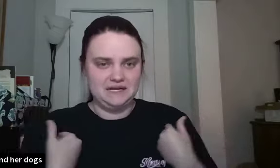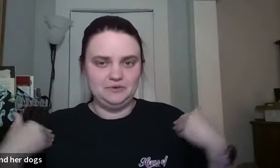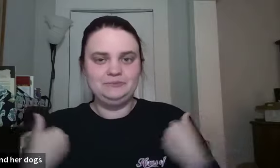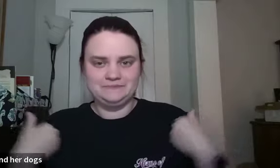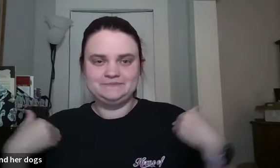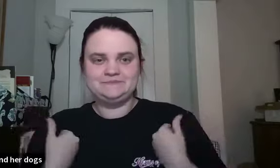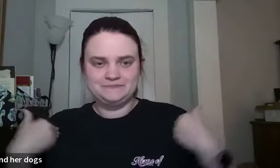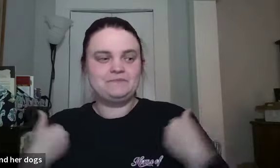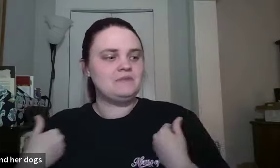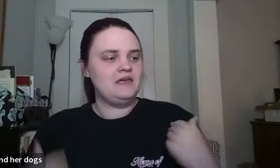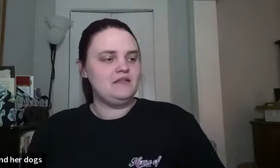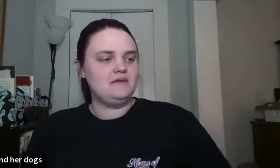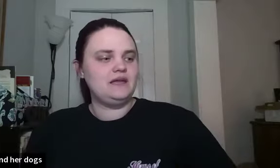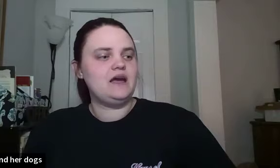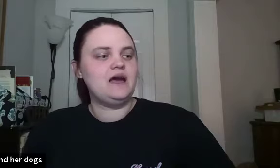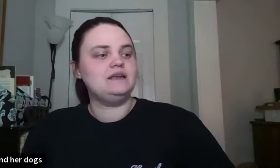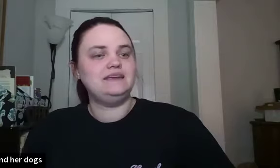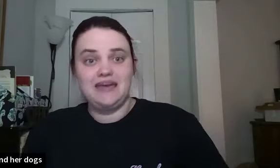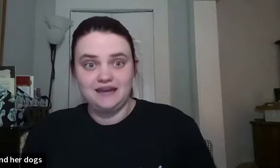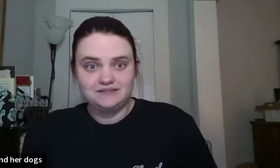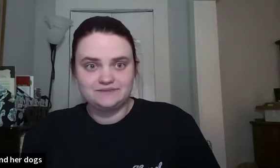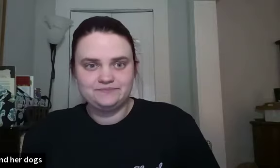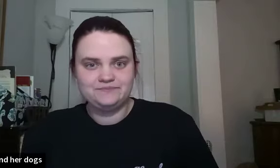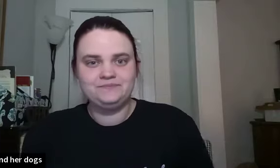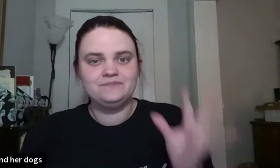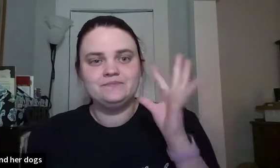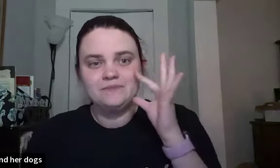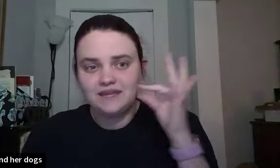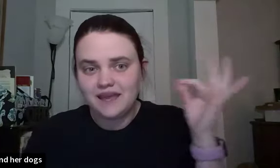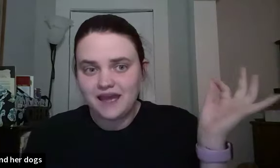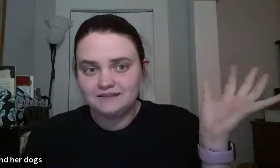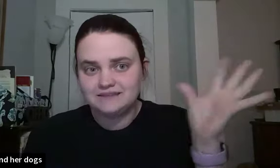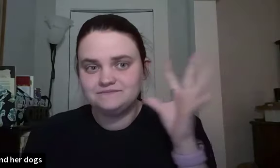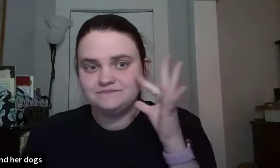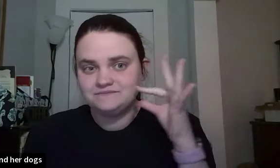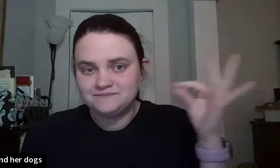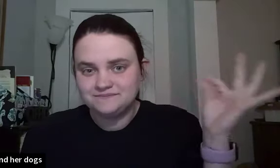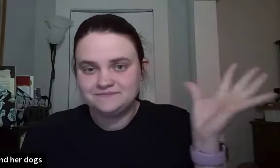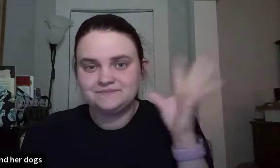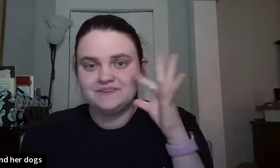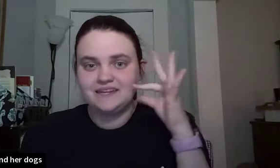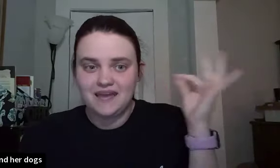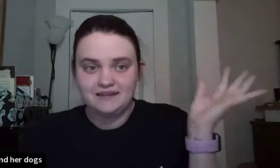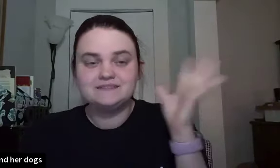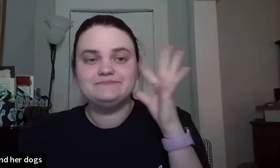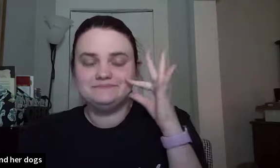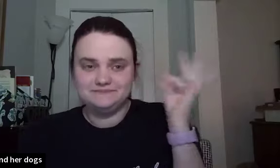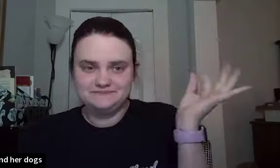Animal. Then we had cat, cat, cat.